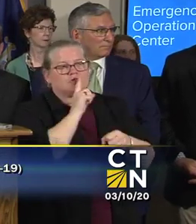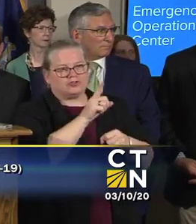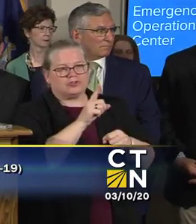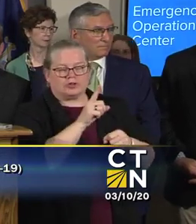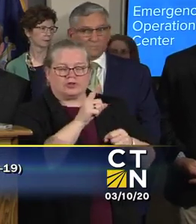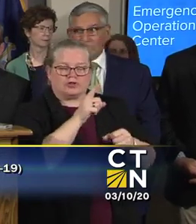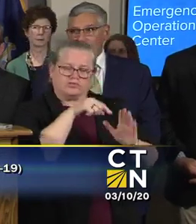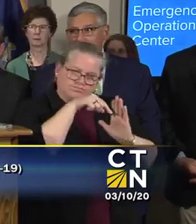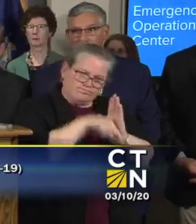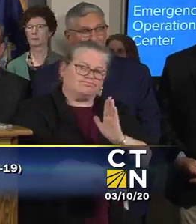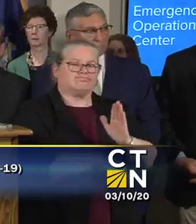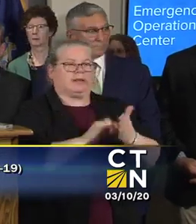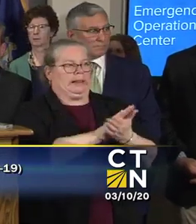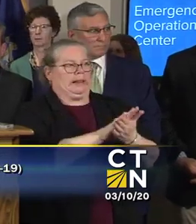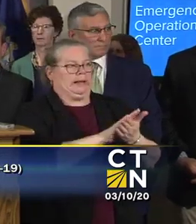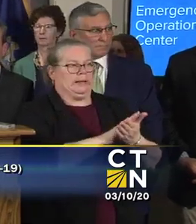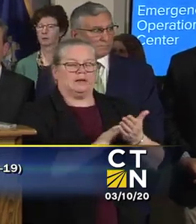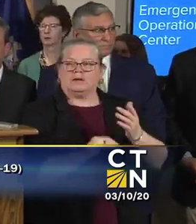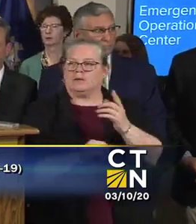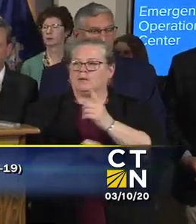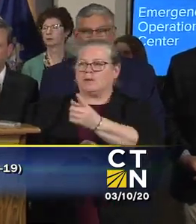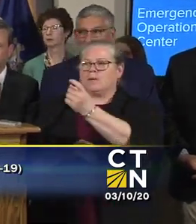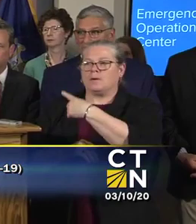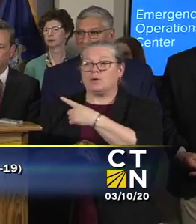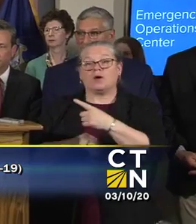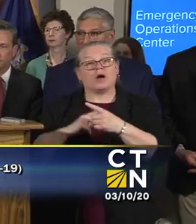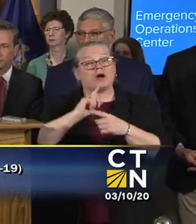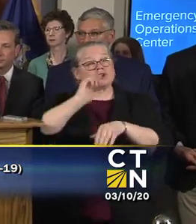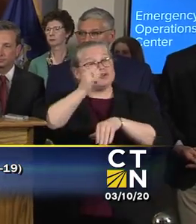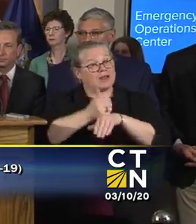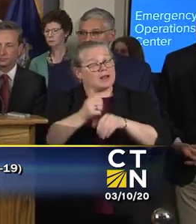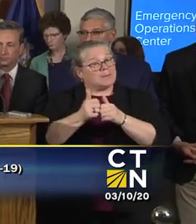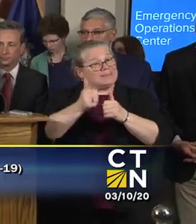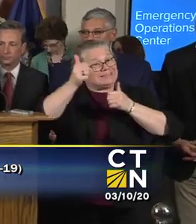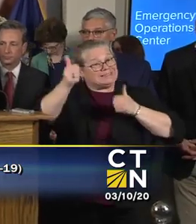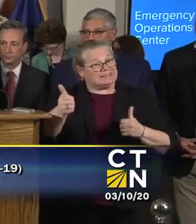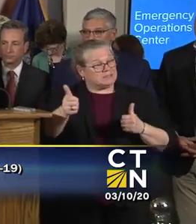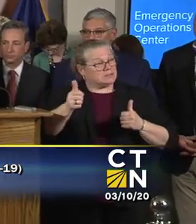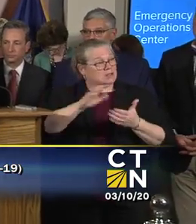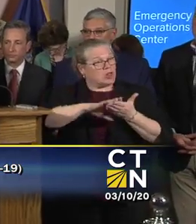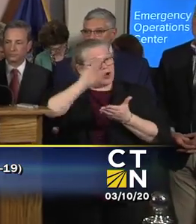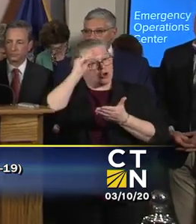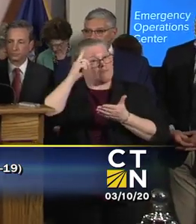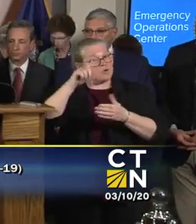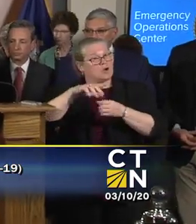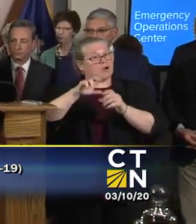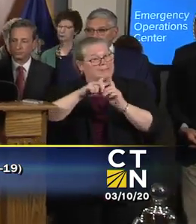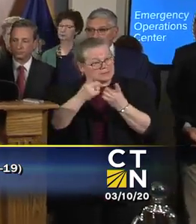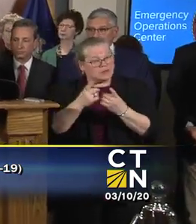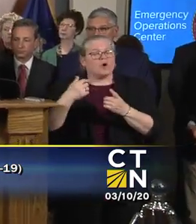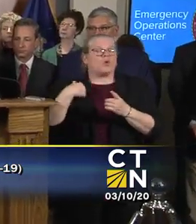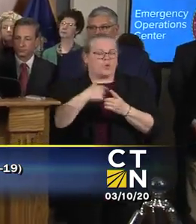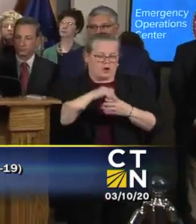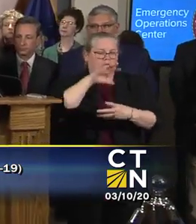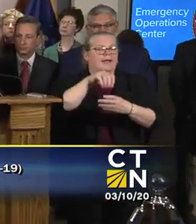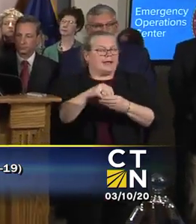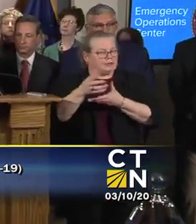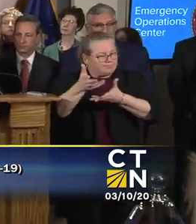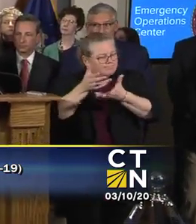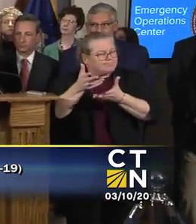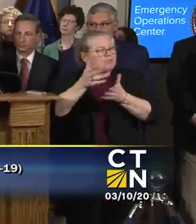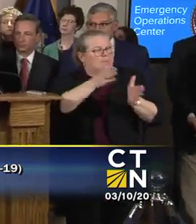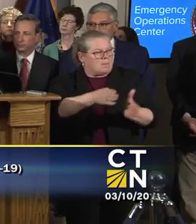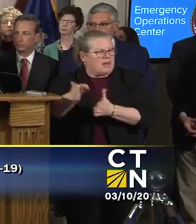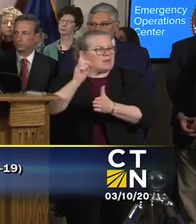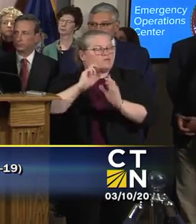Distance learning that might be available to districts as they close? We're engaging with districts on plans for distance learning. We've encouraged